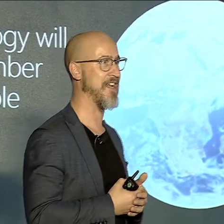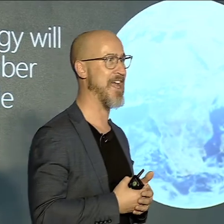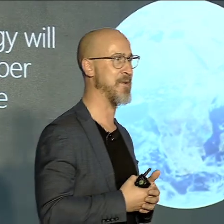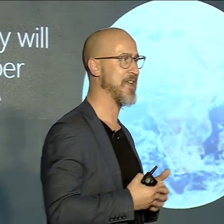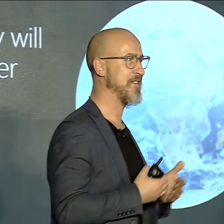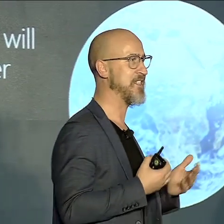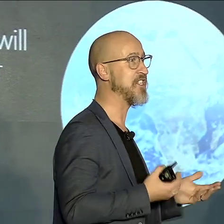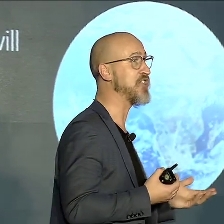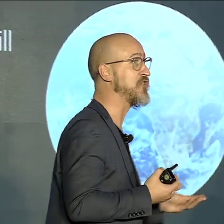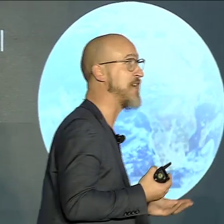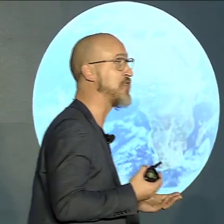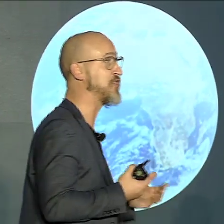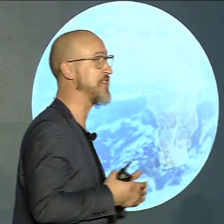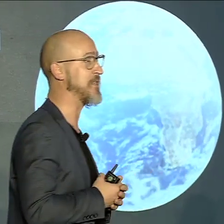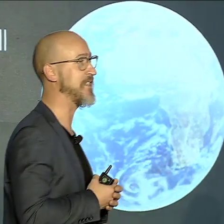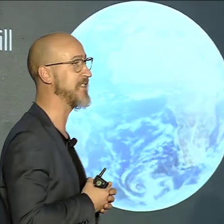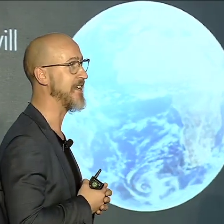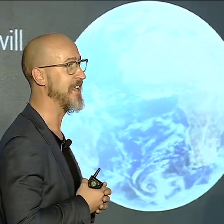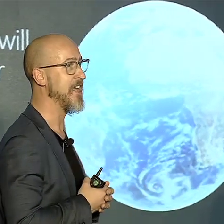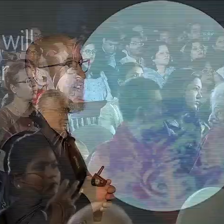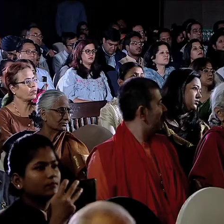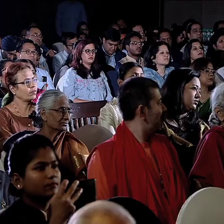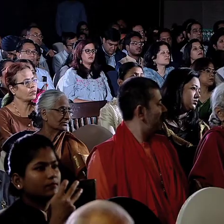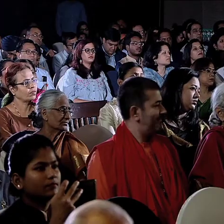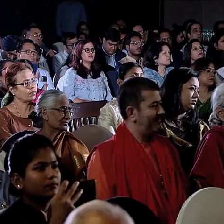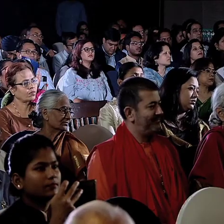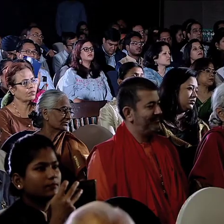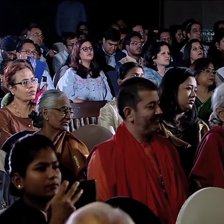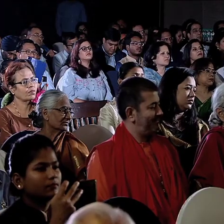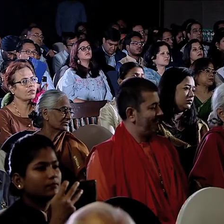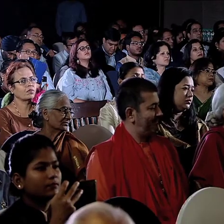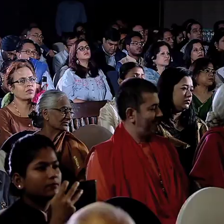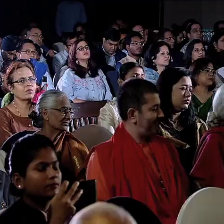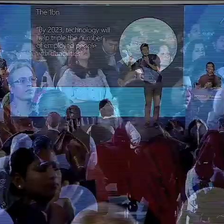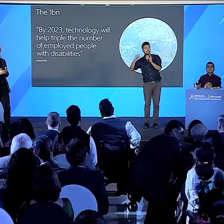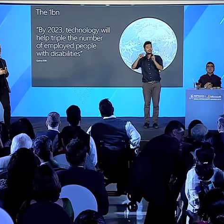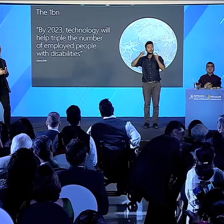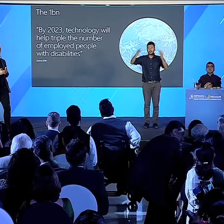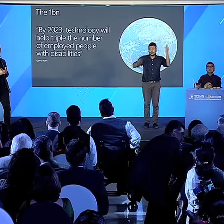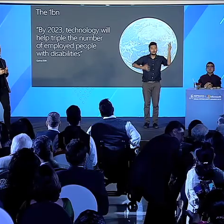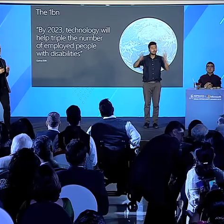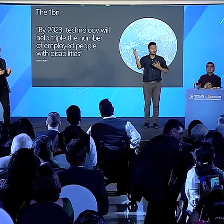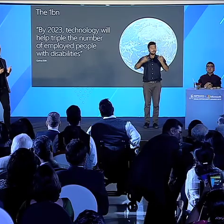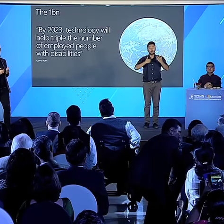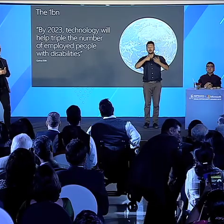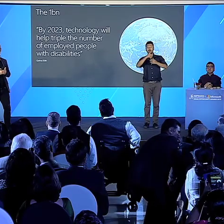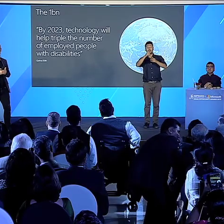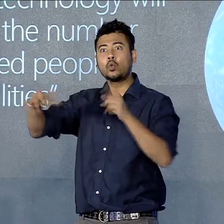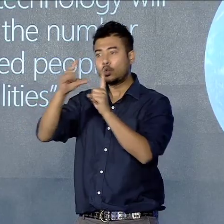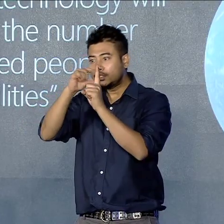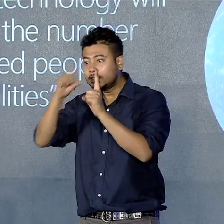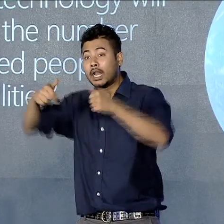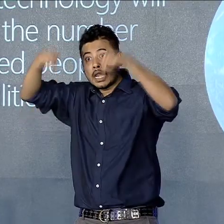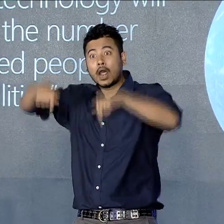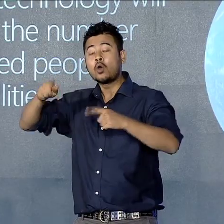building right now, this industrial revolution that we sit in, there's an opportunity to make sure that people with disabilities are not excluded.